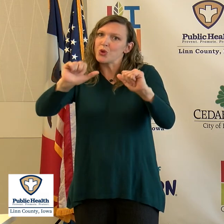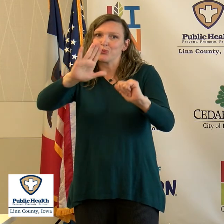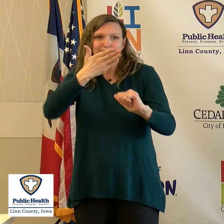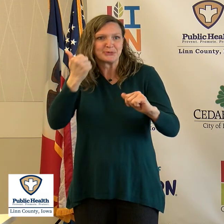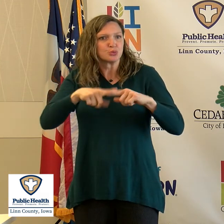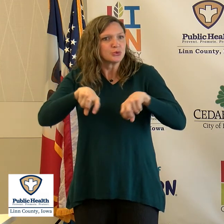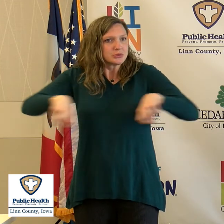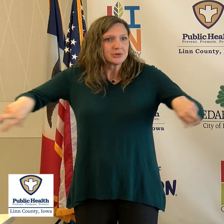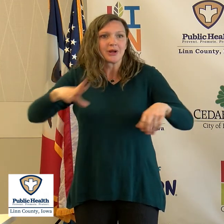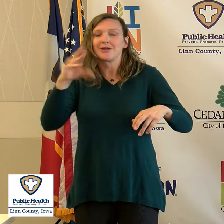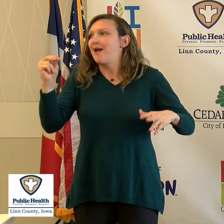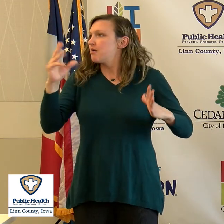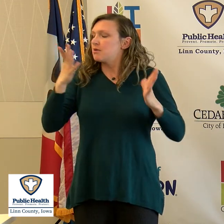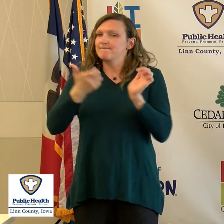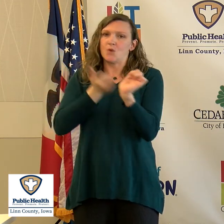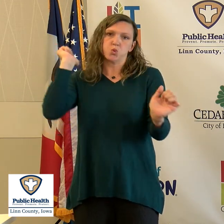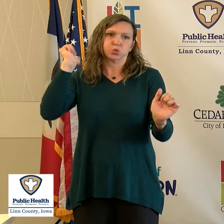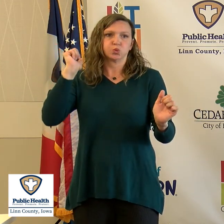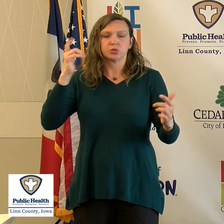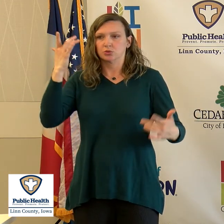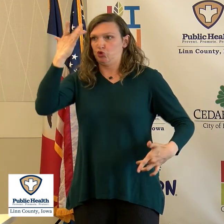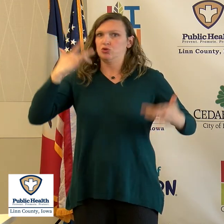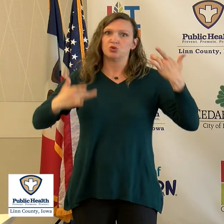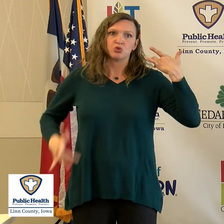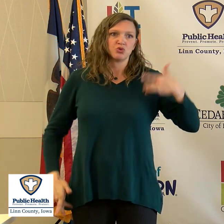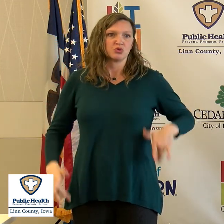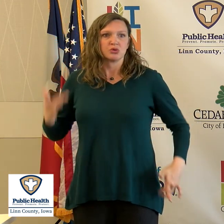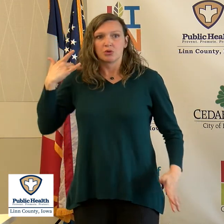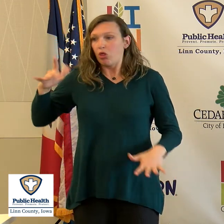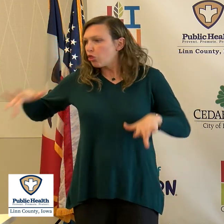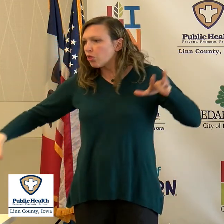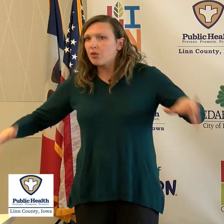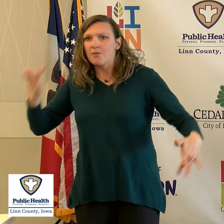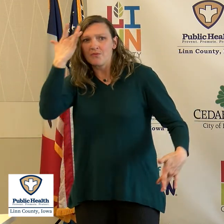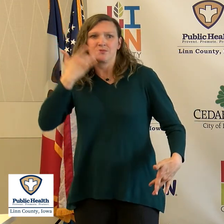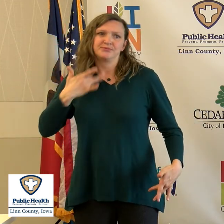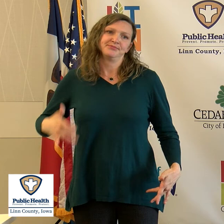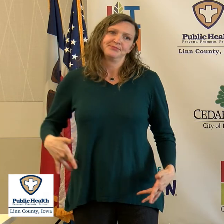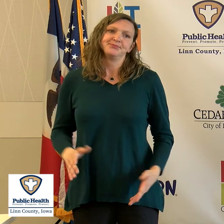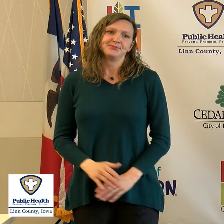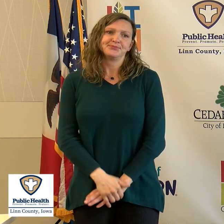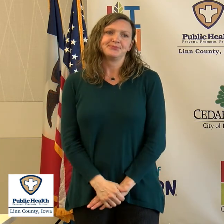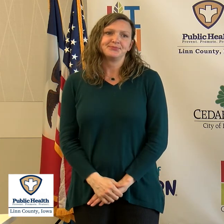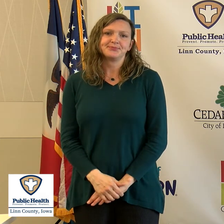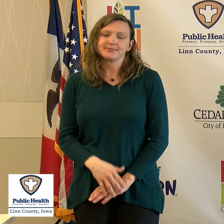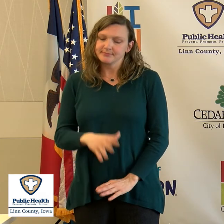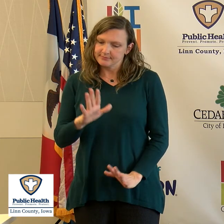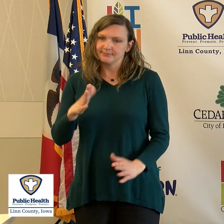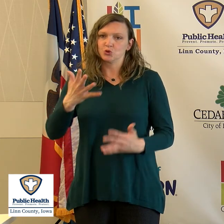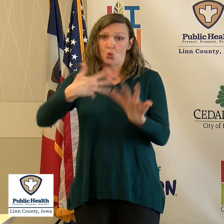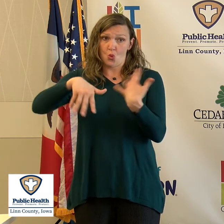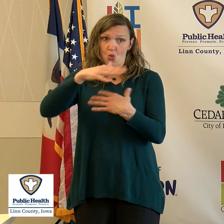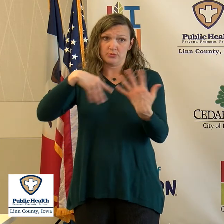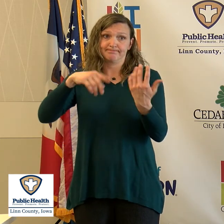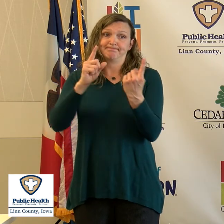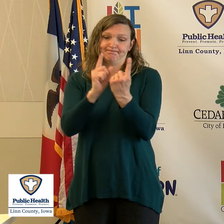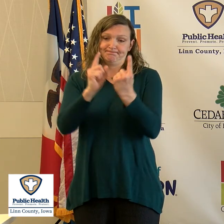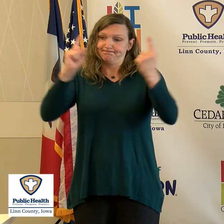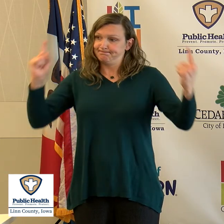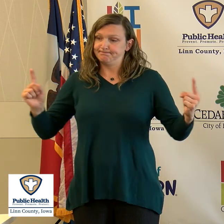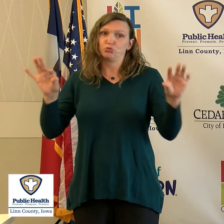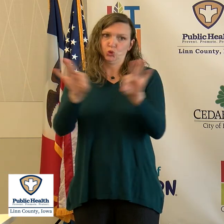your face, staying home when you're sick, practicing social distancing, and other